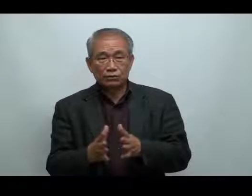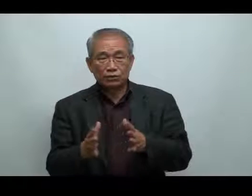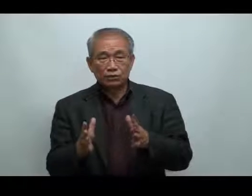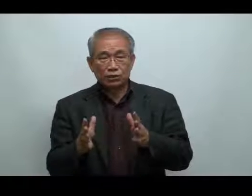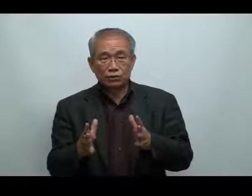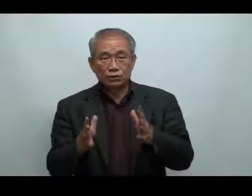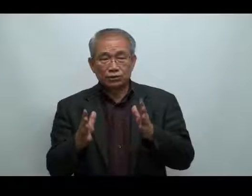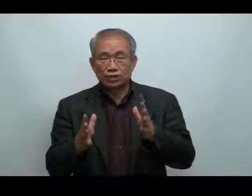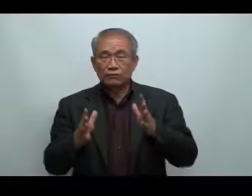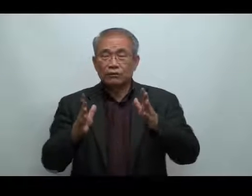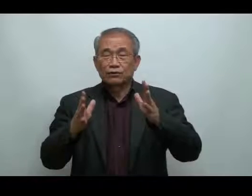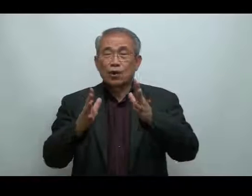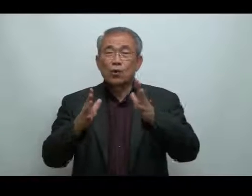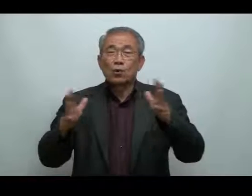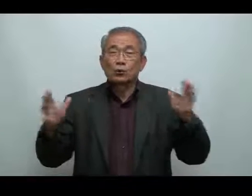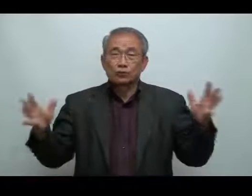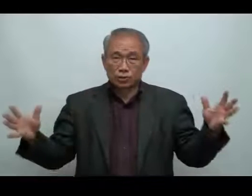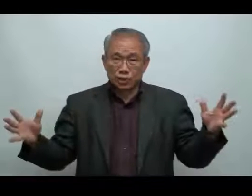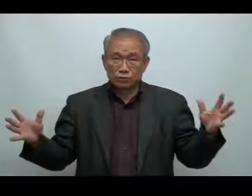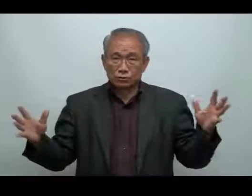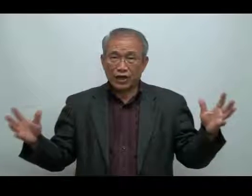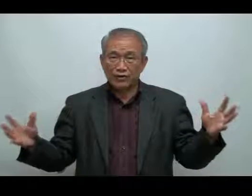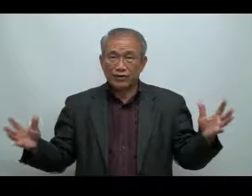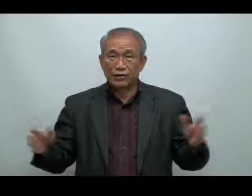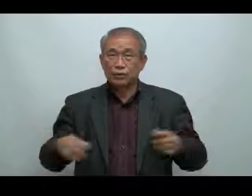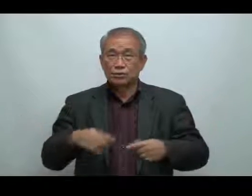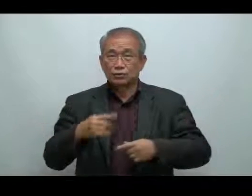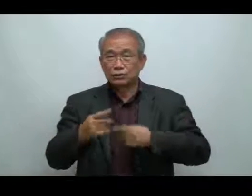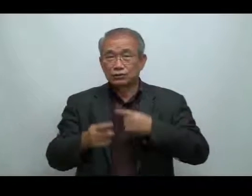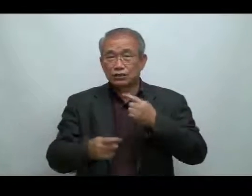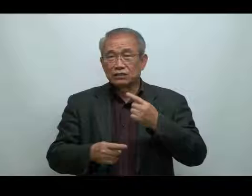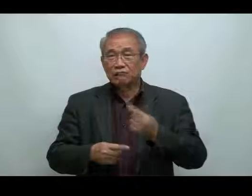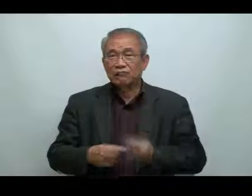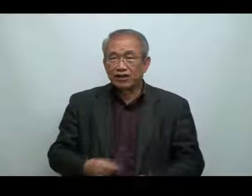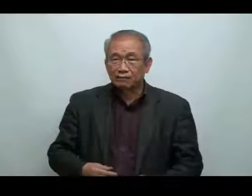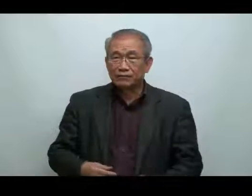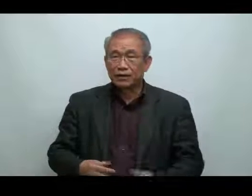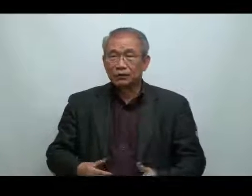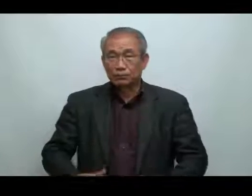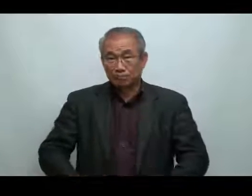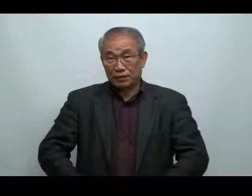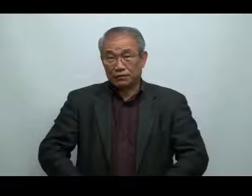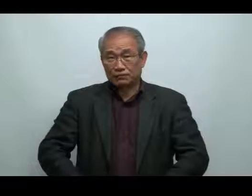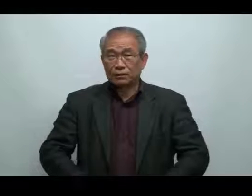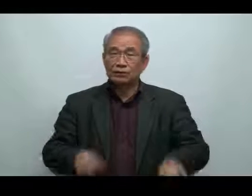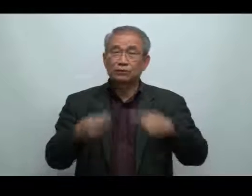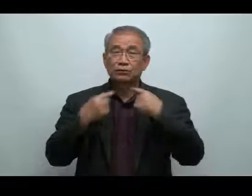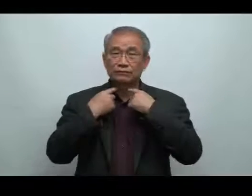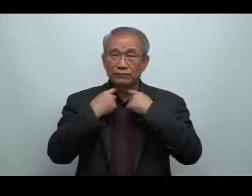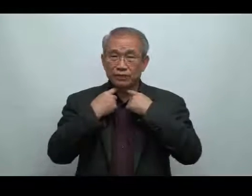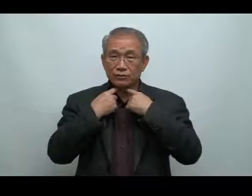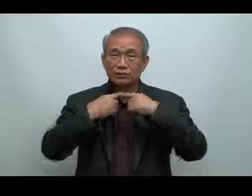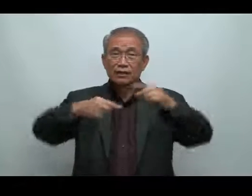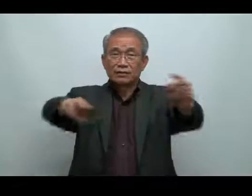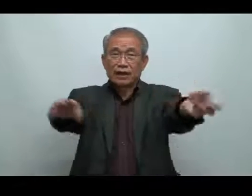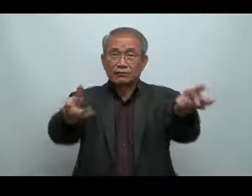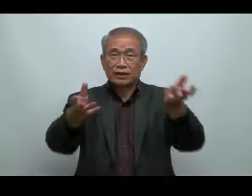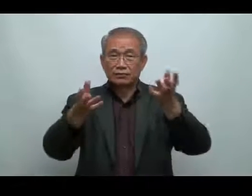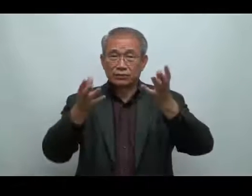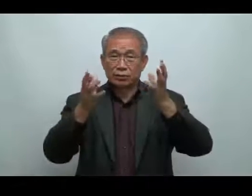must learn to sing the whole song together so that you can develop a good breath support, good phonation. Now then we talk